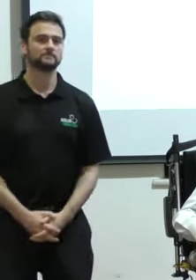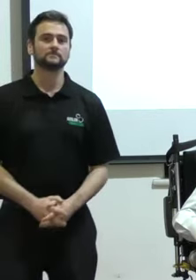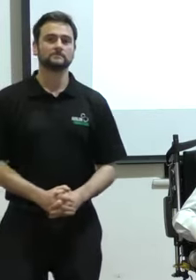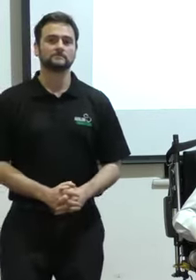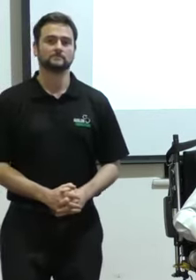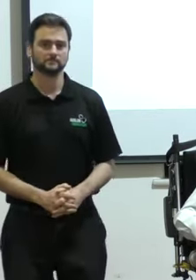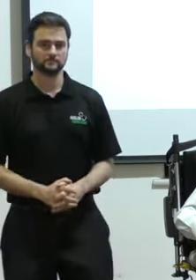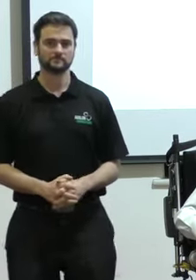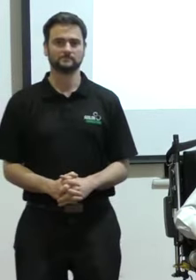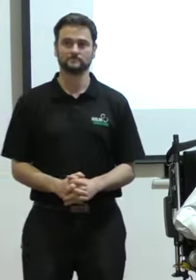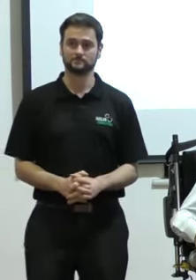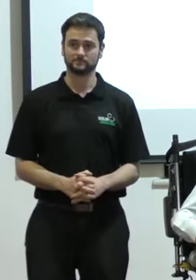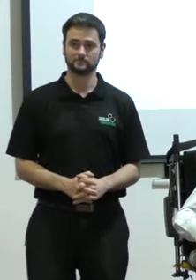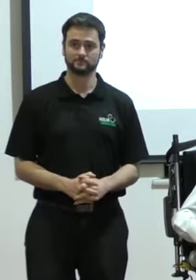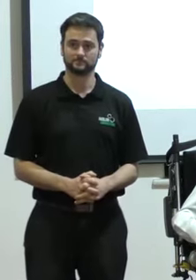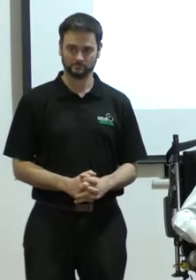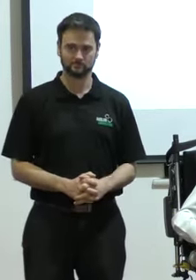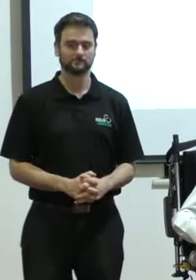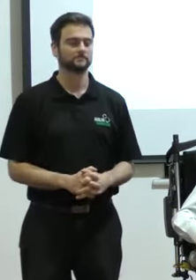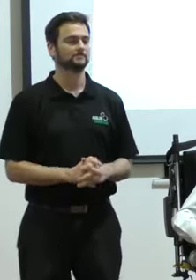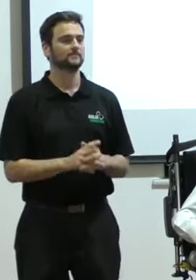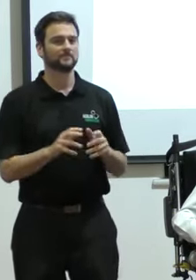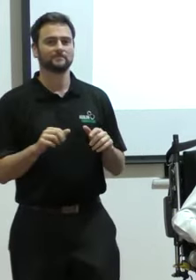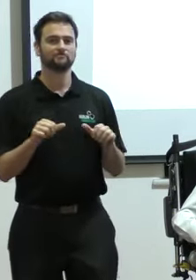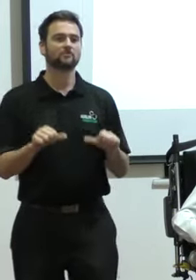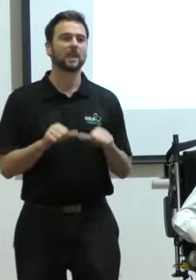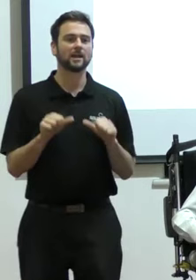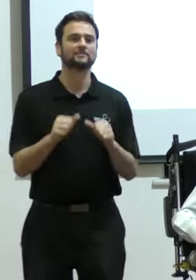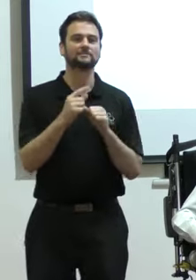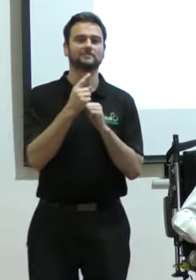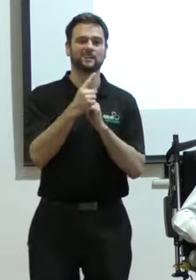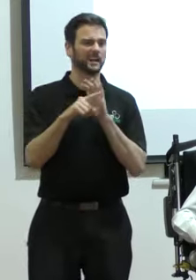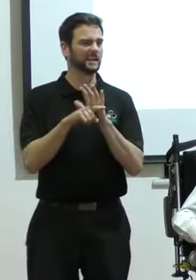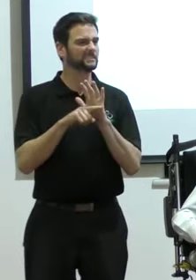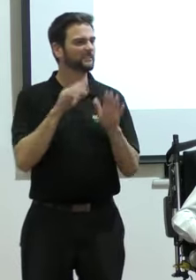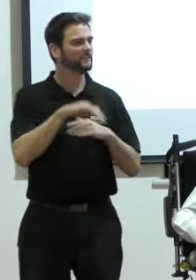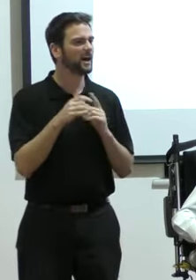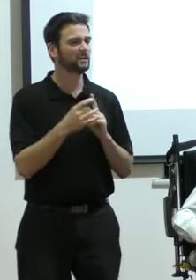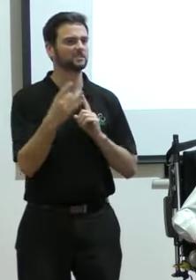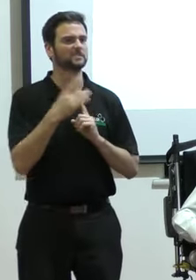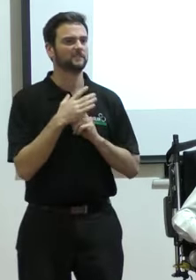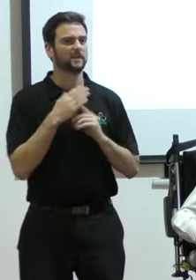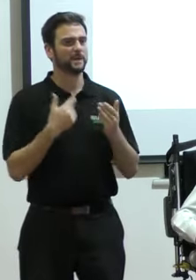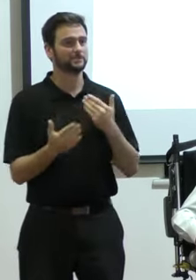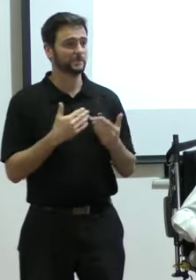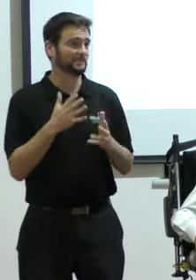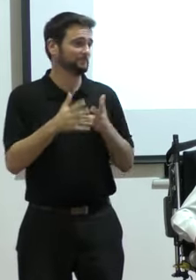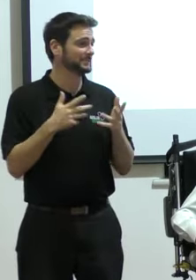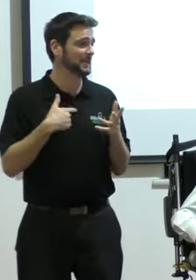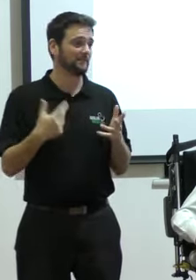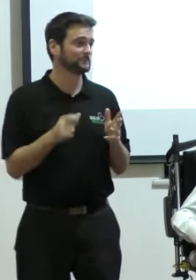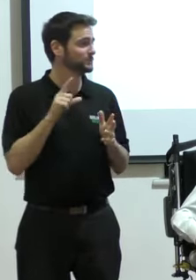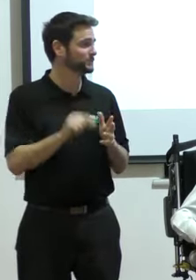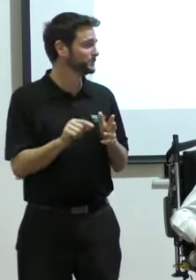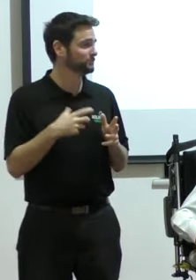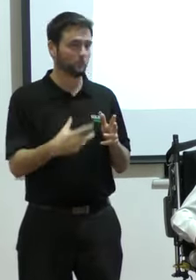So one of the negatives, I think, of self-management is that you have to do more for yourself. I mentioned this